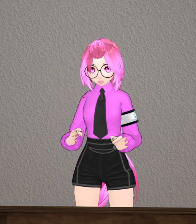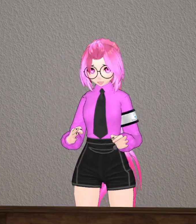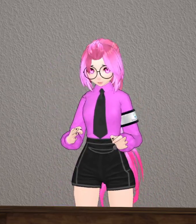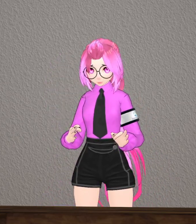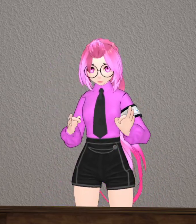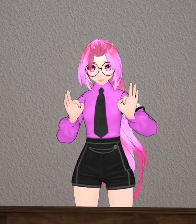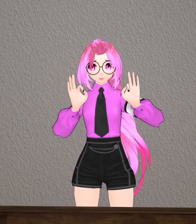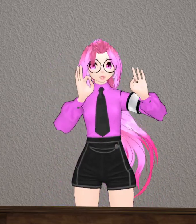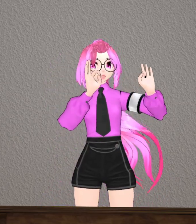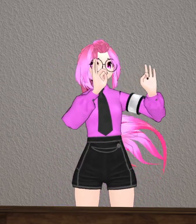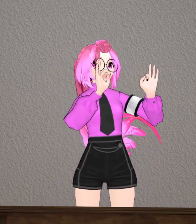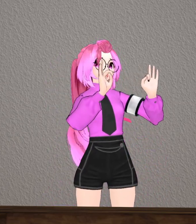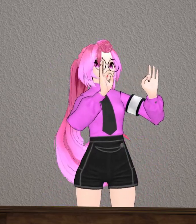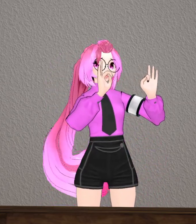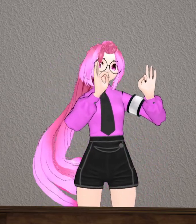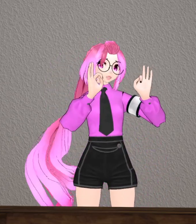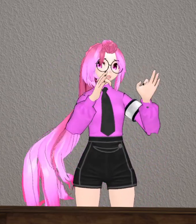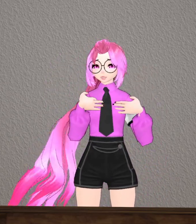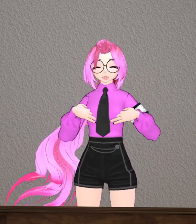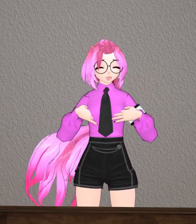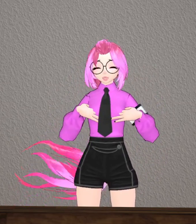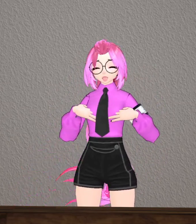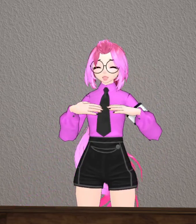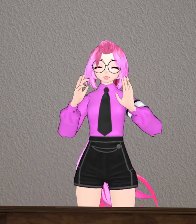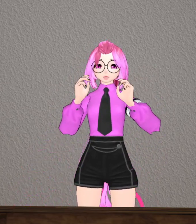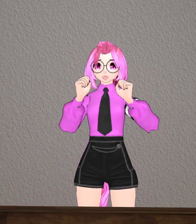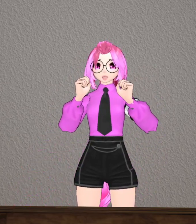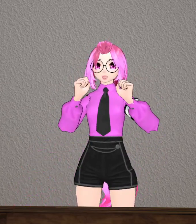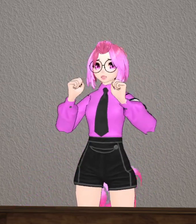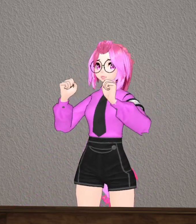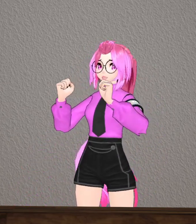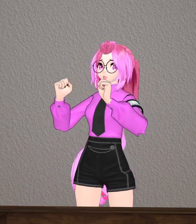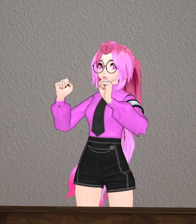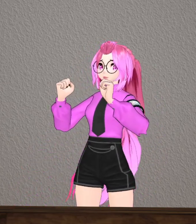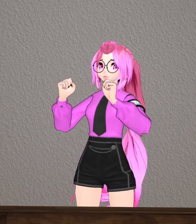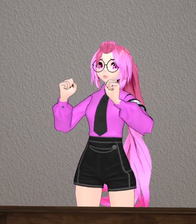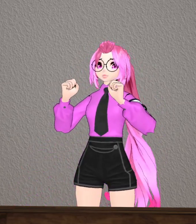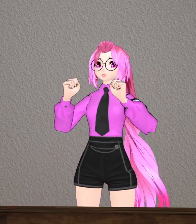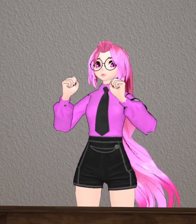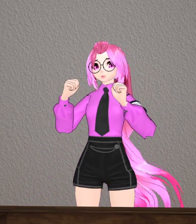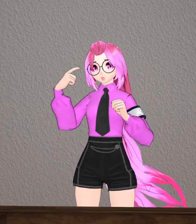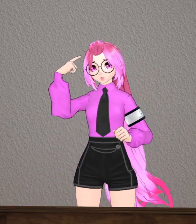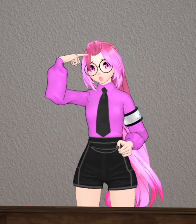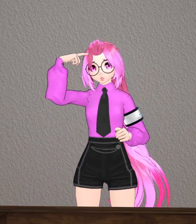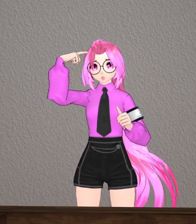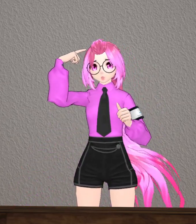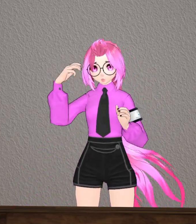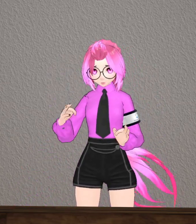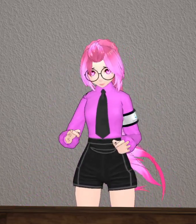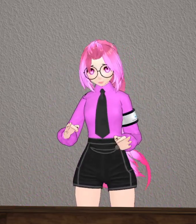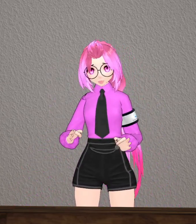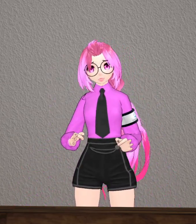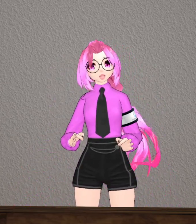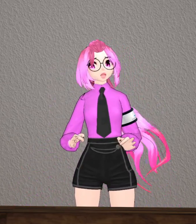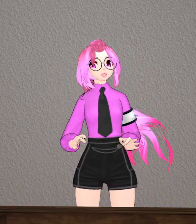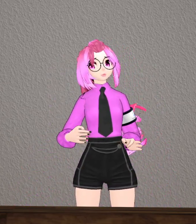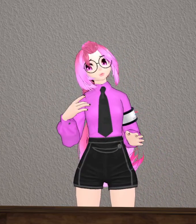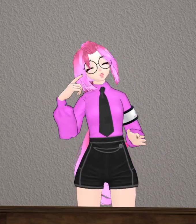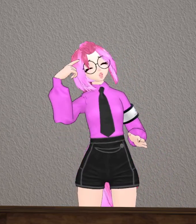in to 2 F hands. If you don't have index, you could use 2 fists. Yep. Decide. It's like you're